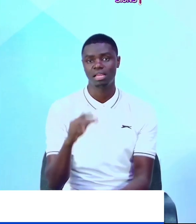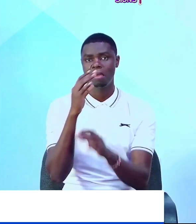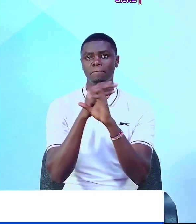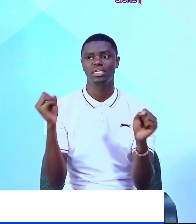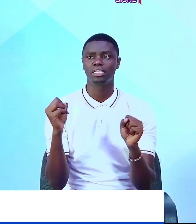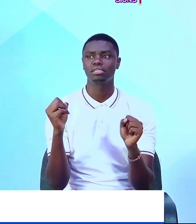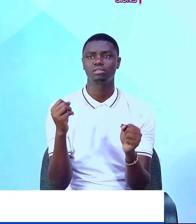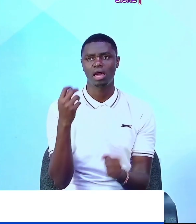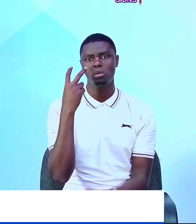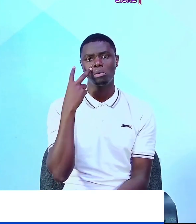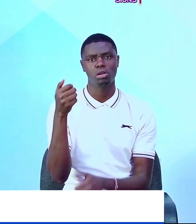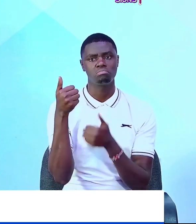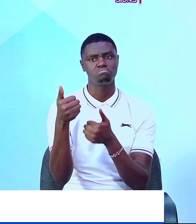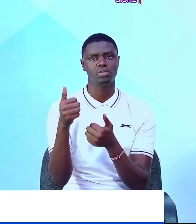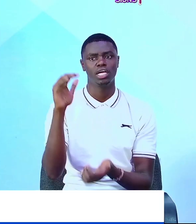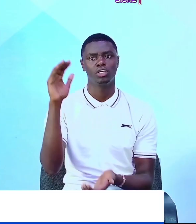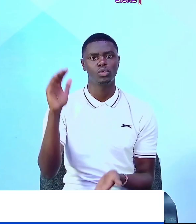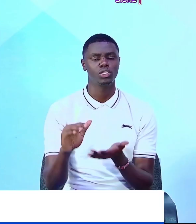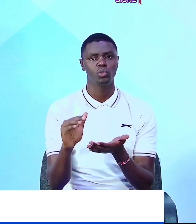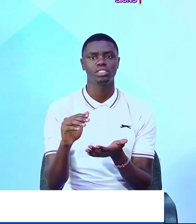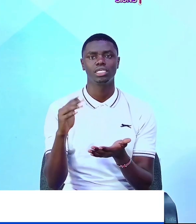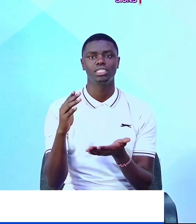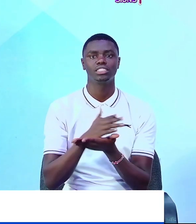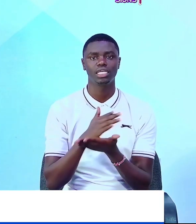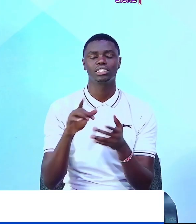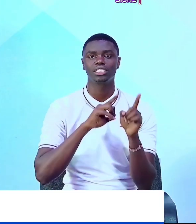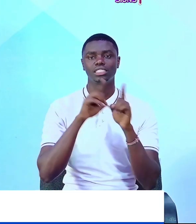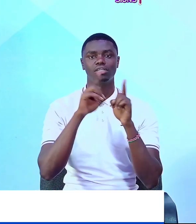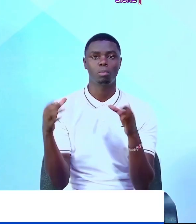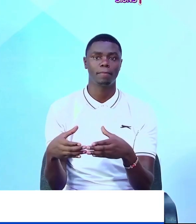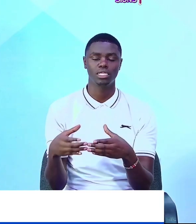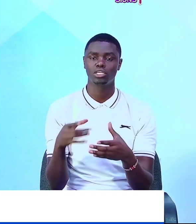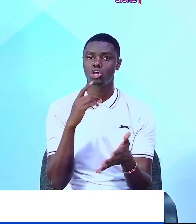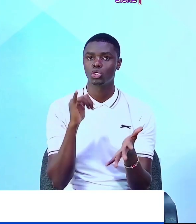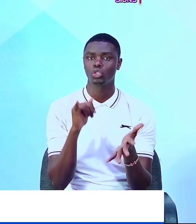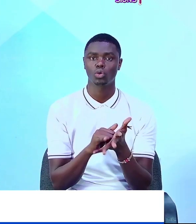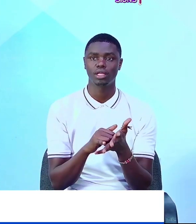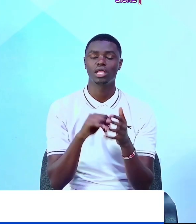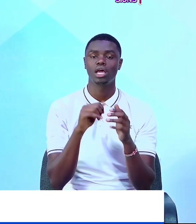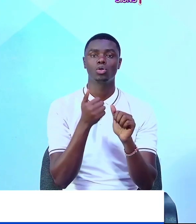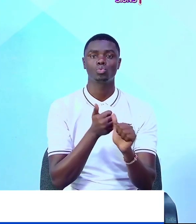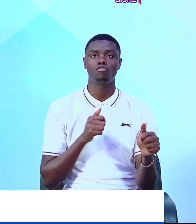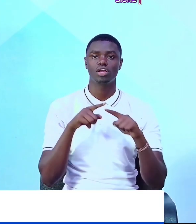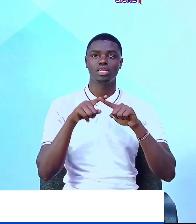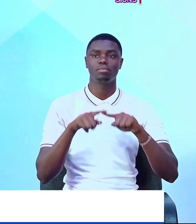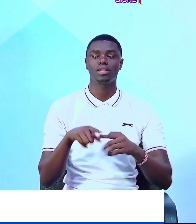fit to reduce the shares in Safaricom so that we avoid depending on loans from other countries